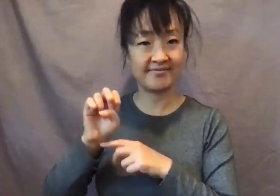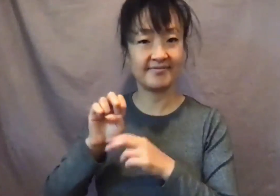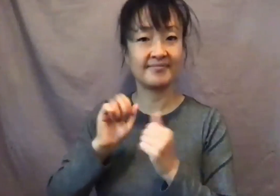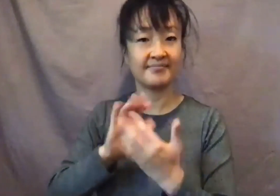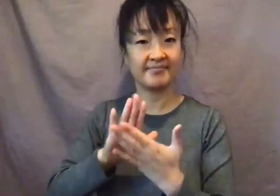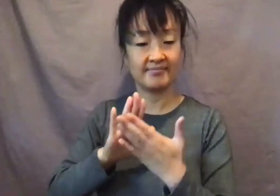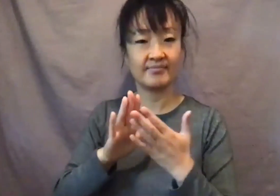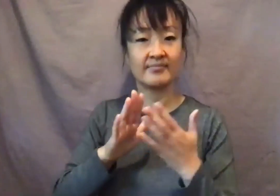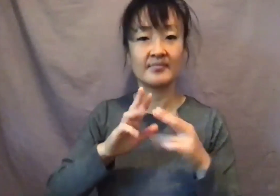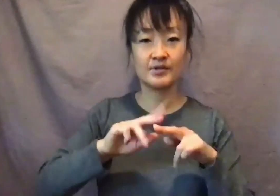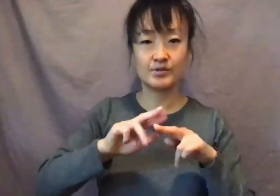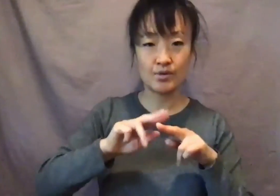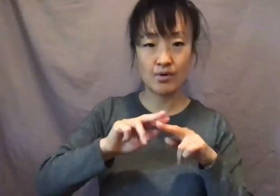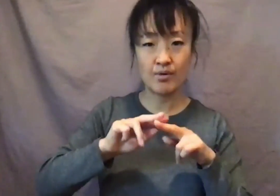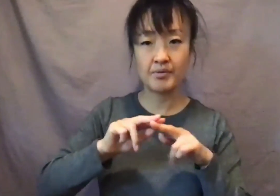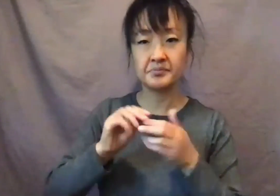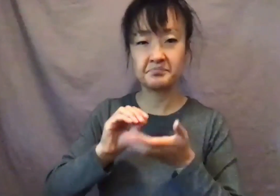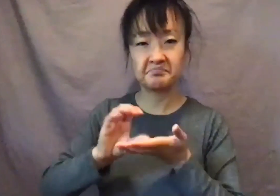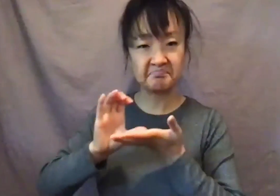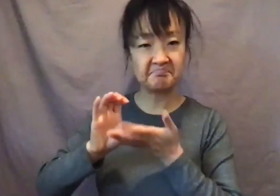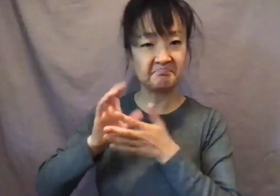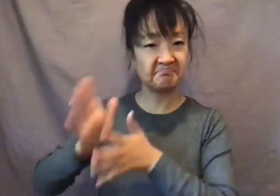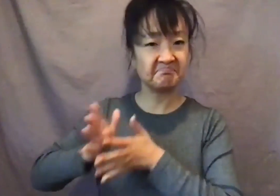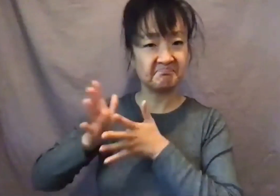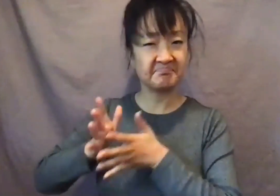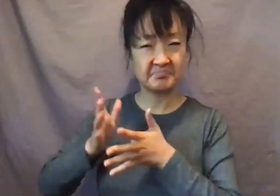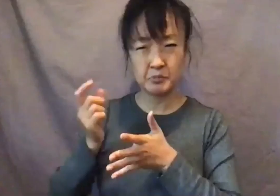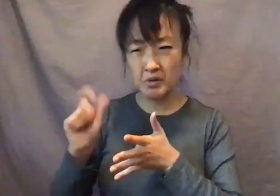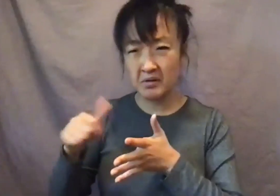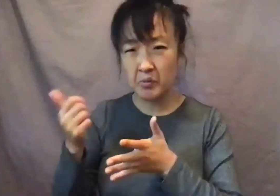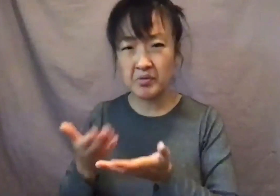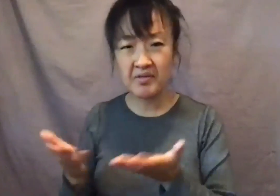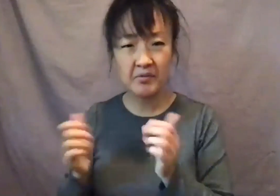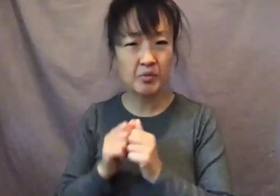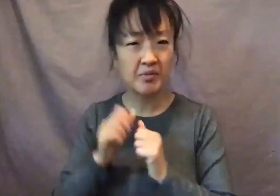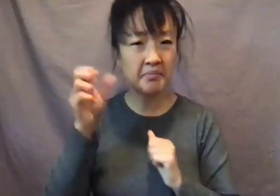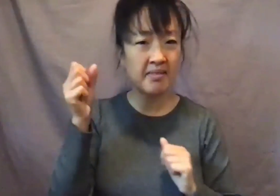of even, what's that other thing with milk?